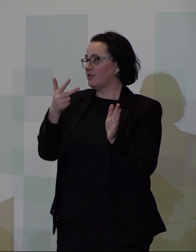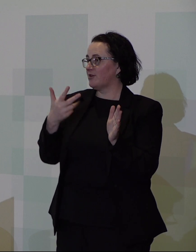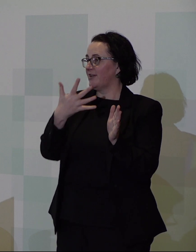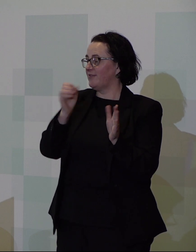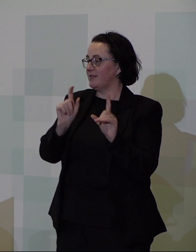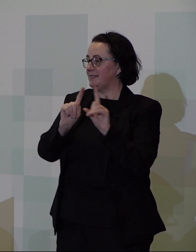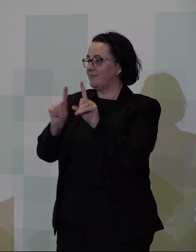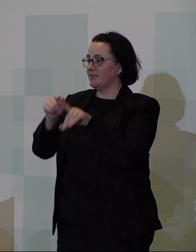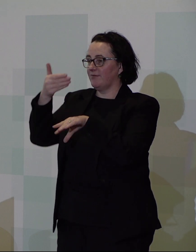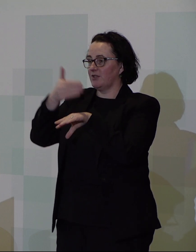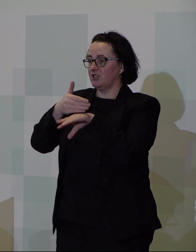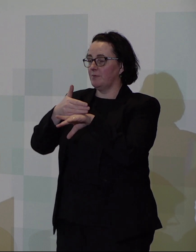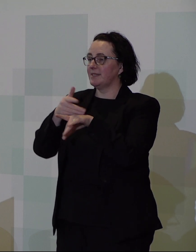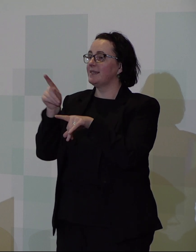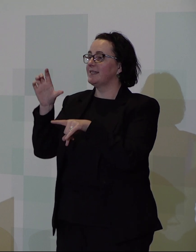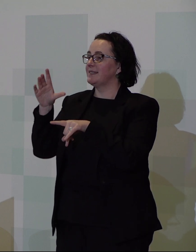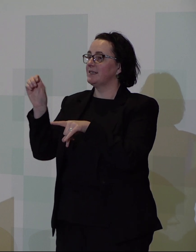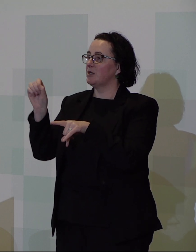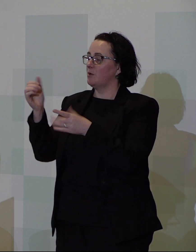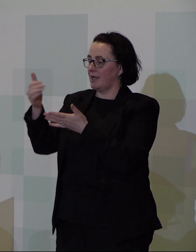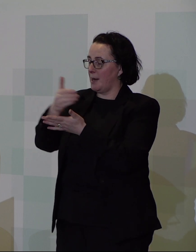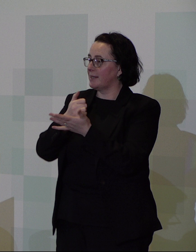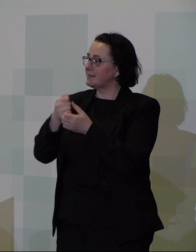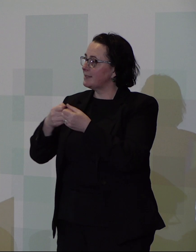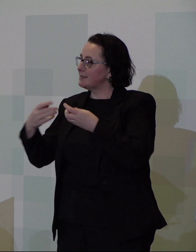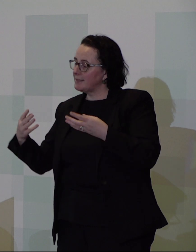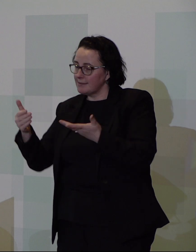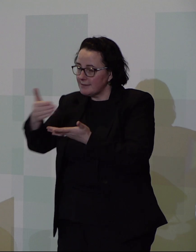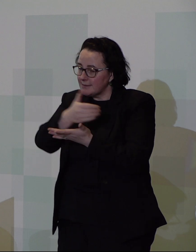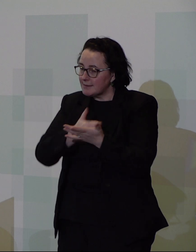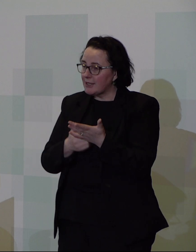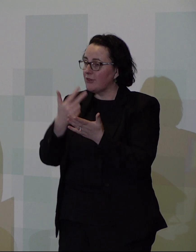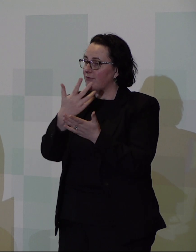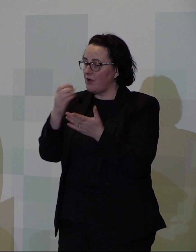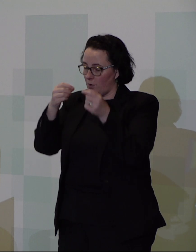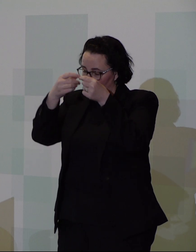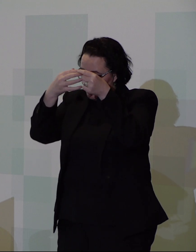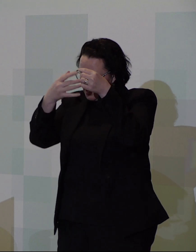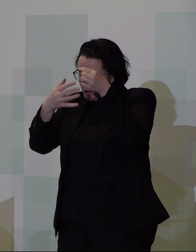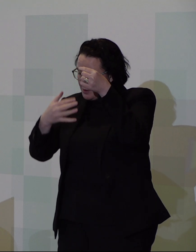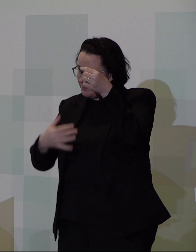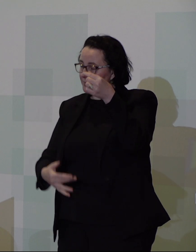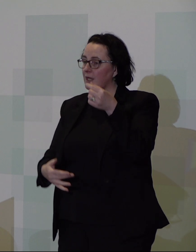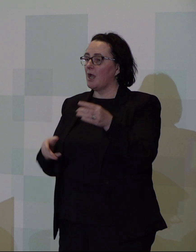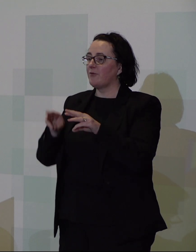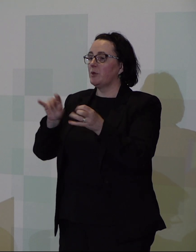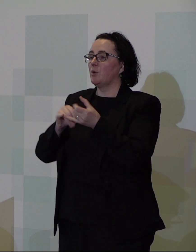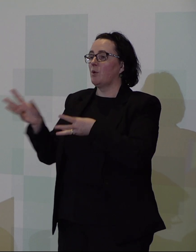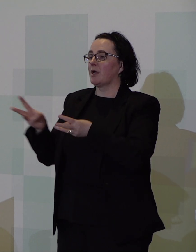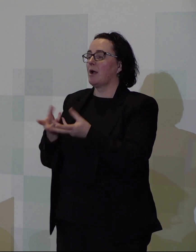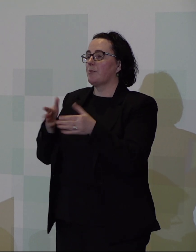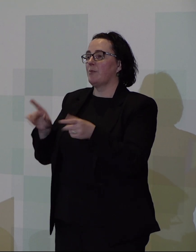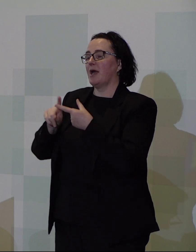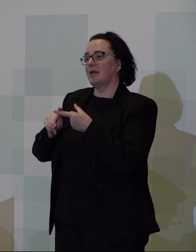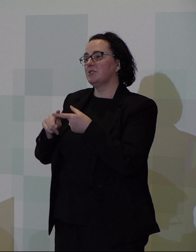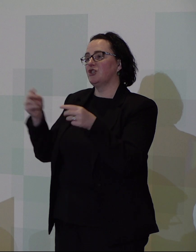different occupations that the CSO collects data for. Now, for people in primary and nursery education and